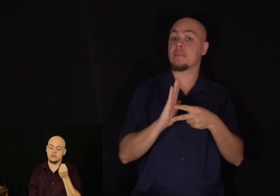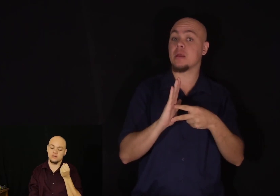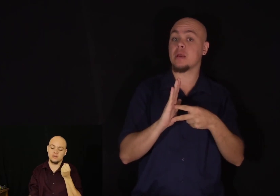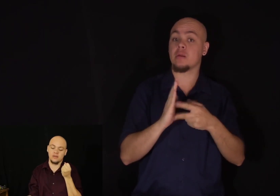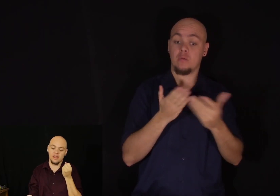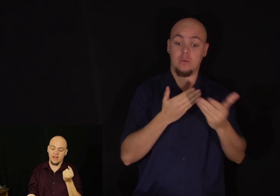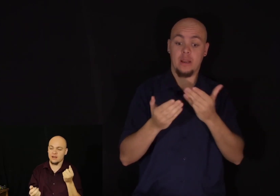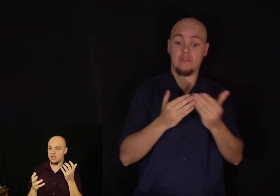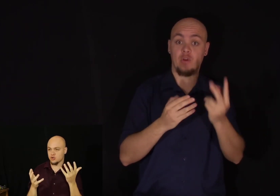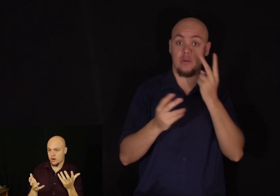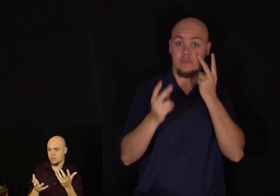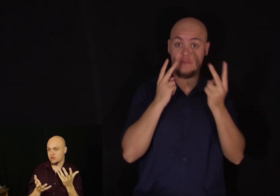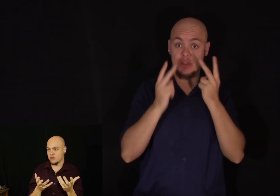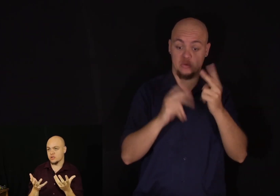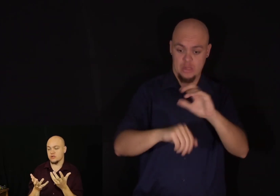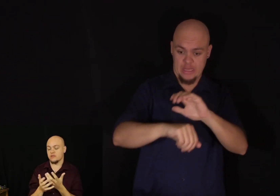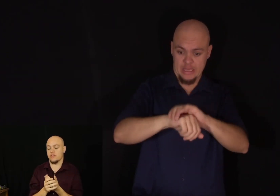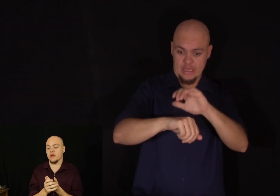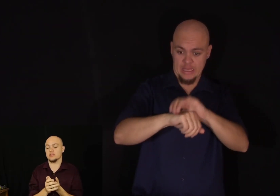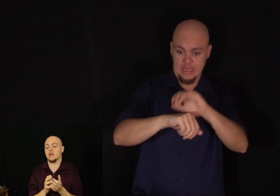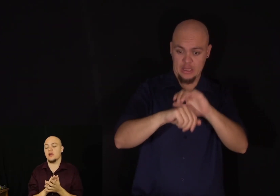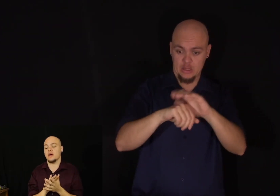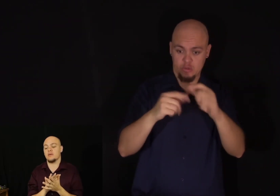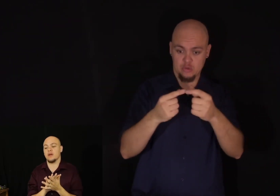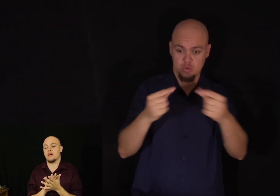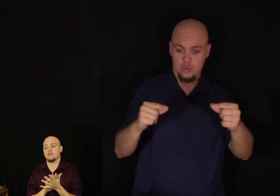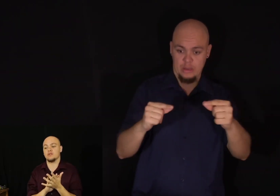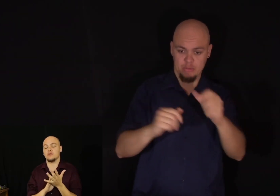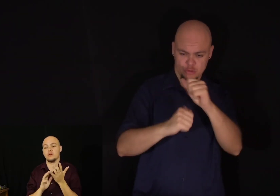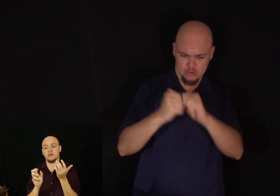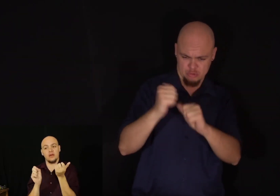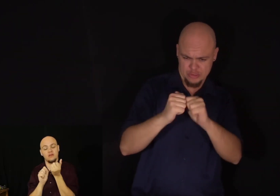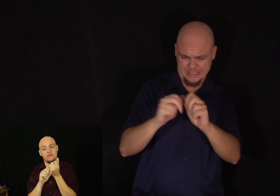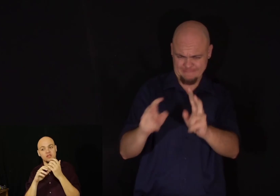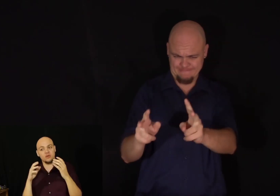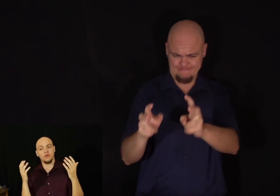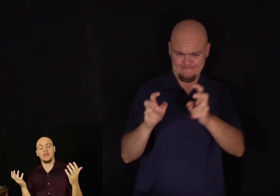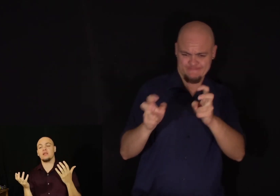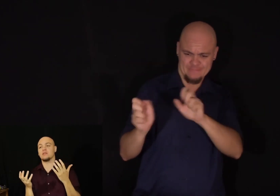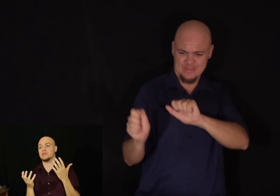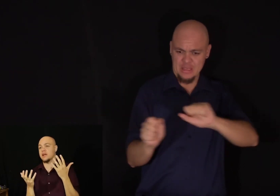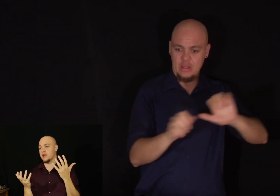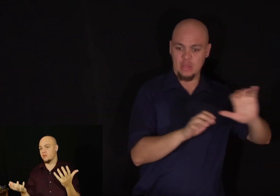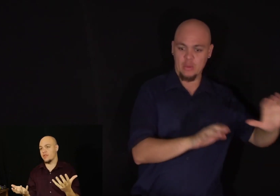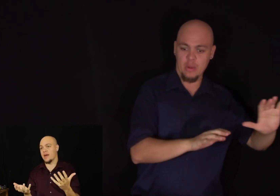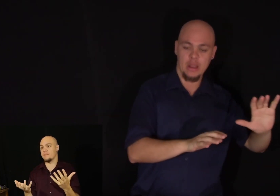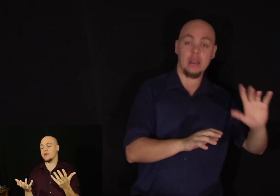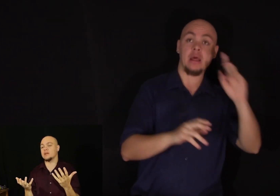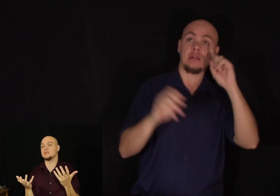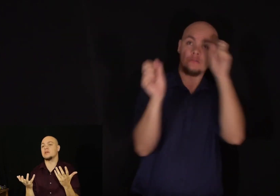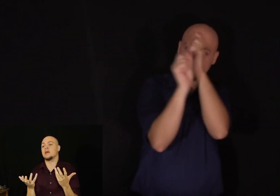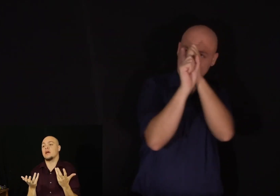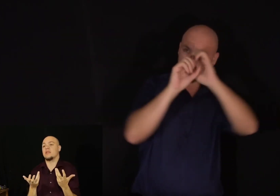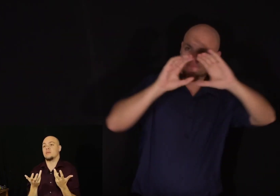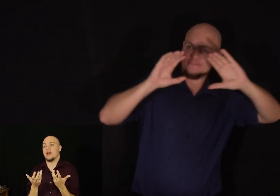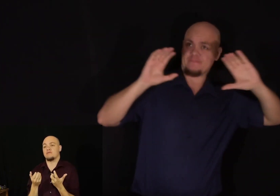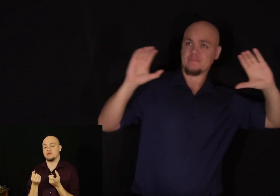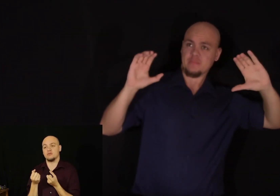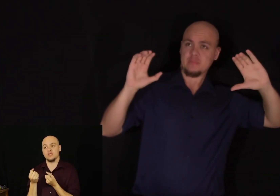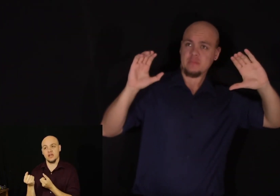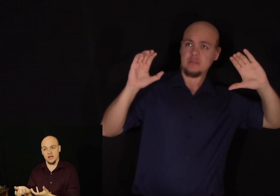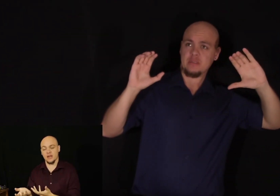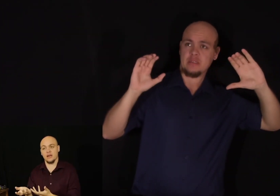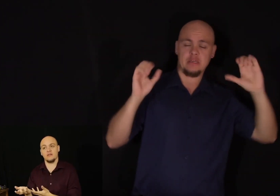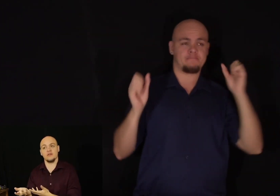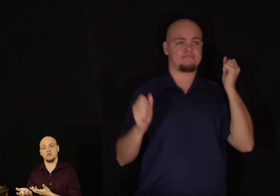is the English grammar structures of things, and then we have to envision what that looks like and what that means, and then we have